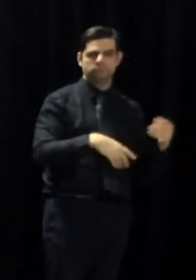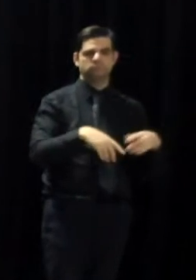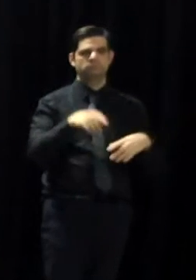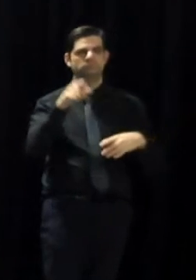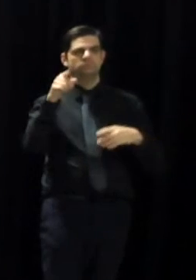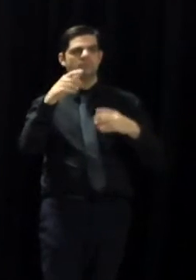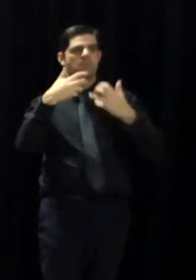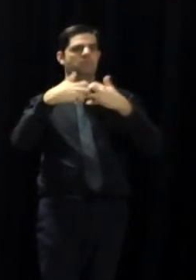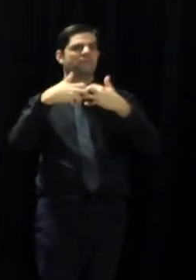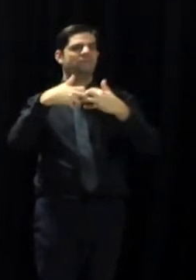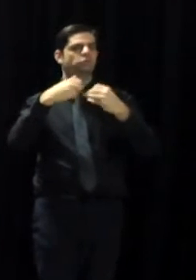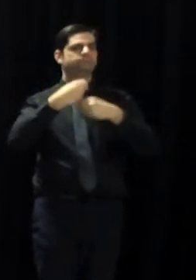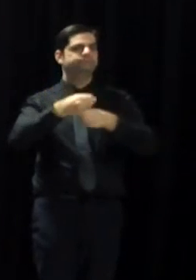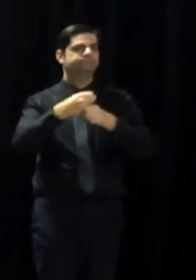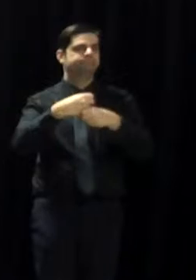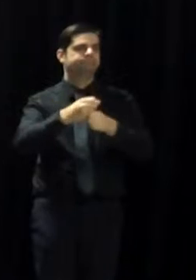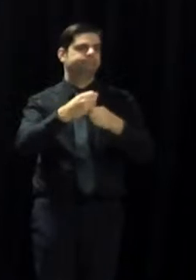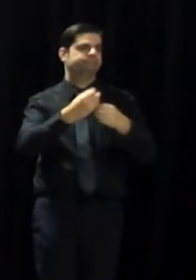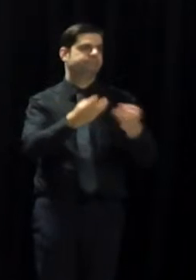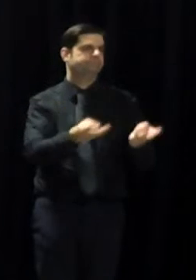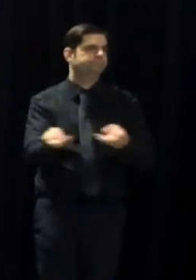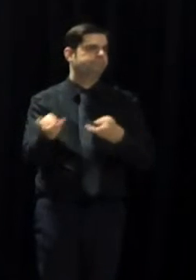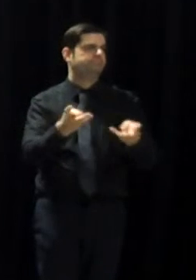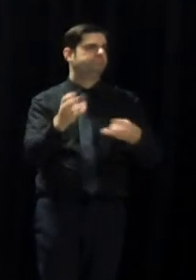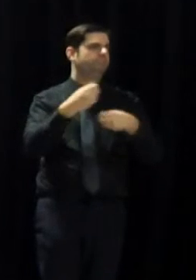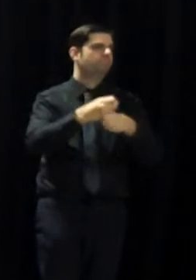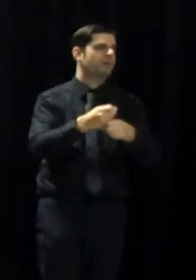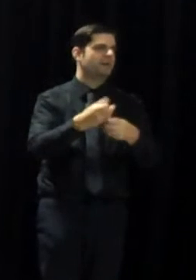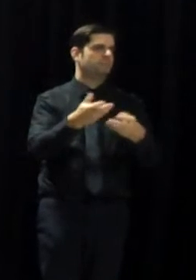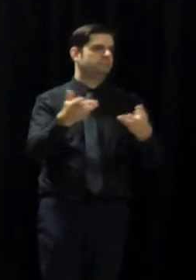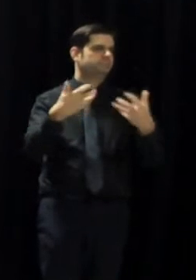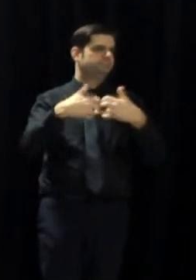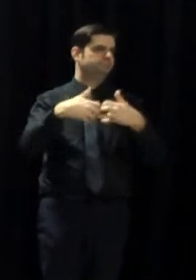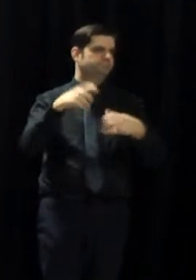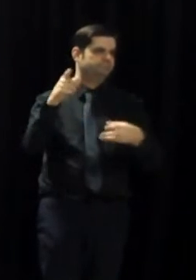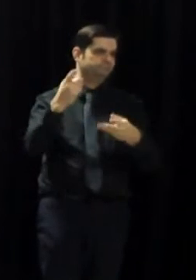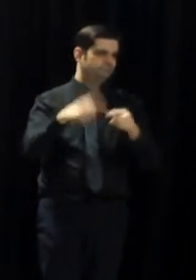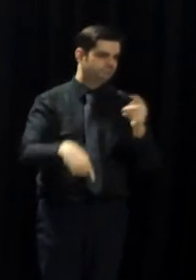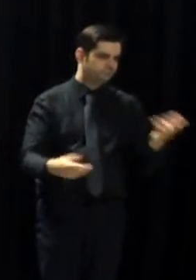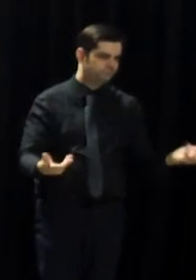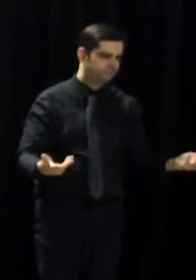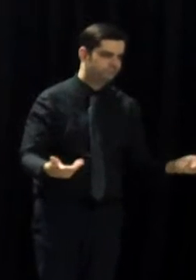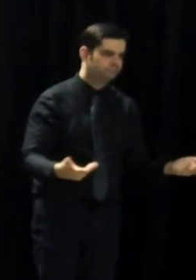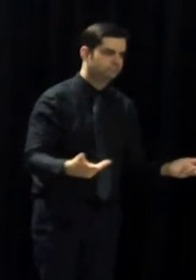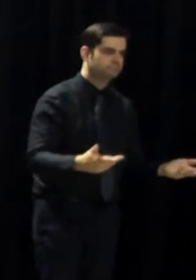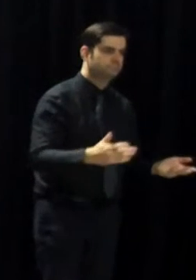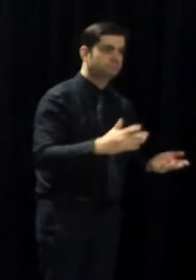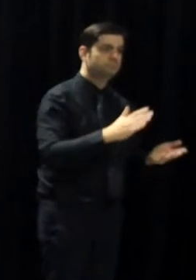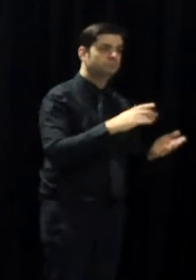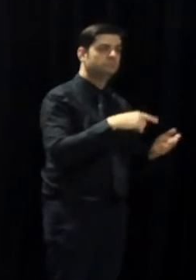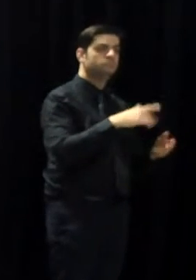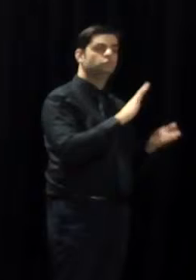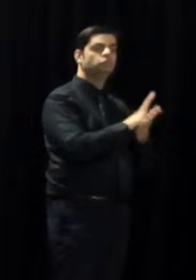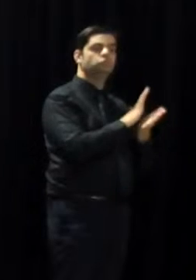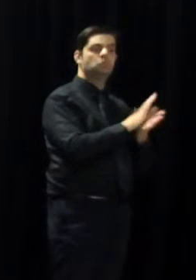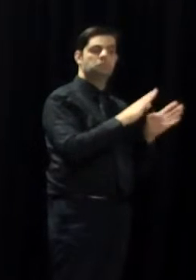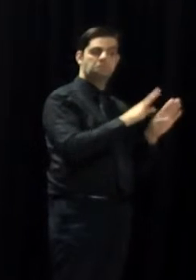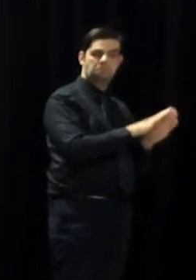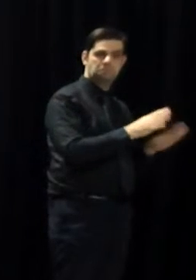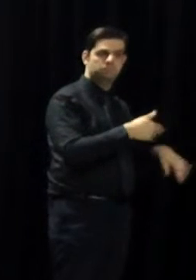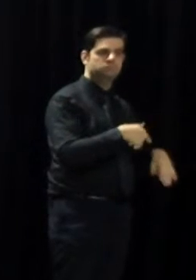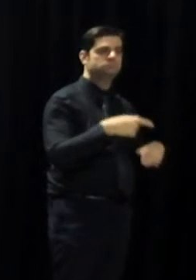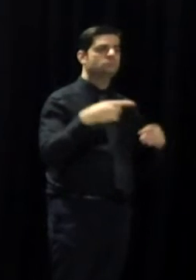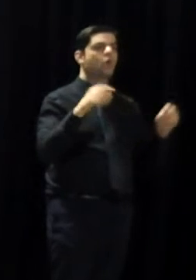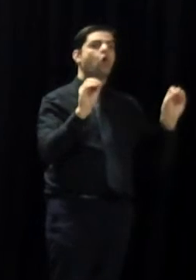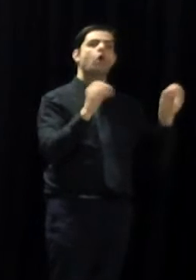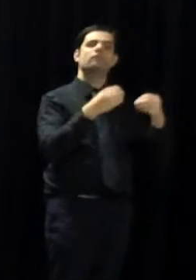you had success with remote work in the beginning, the schools are off next week. It's a good. You almost by